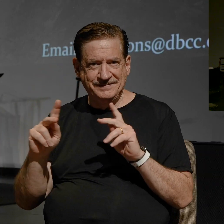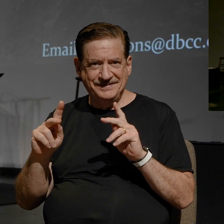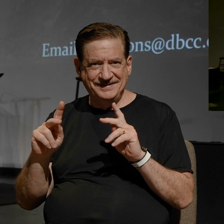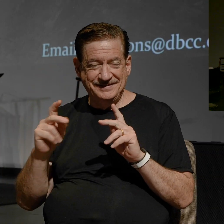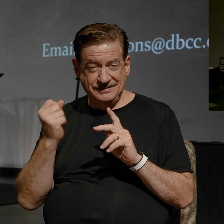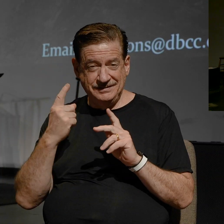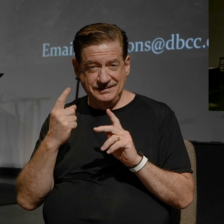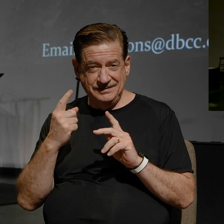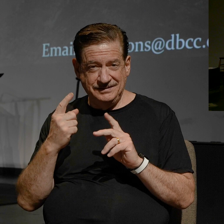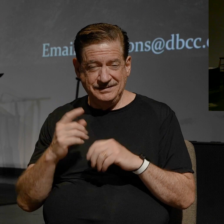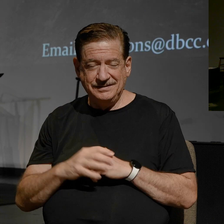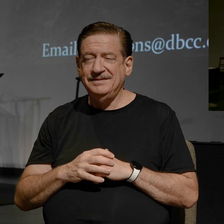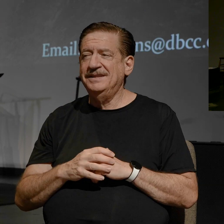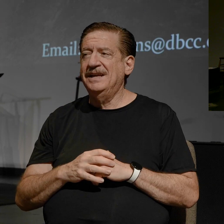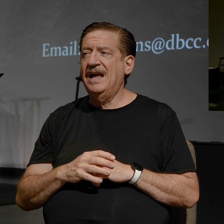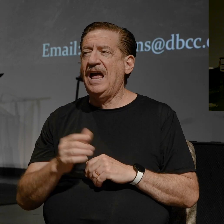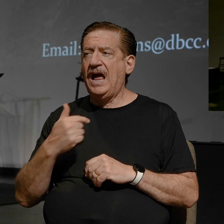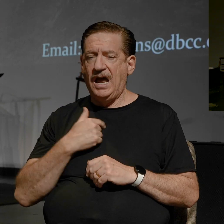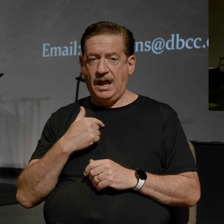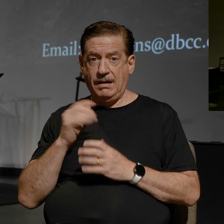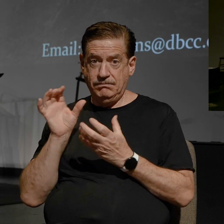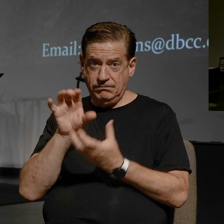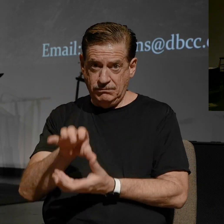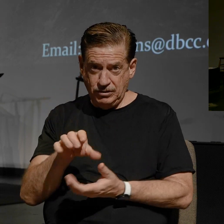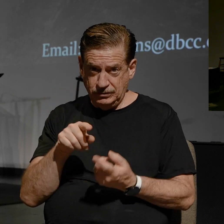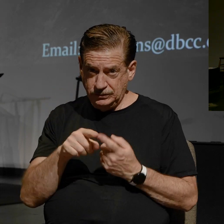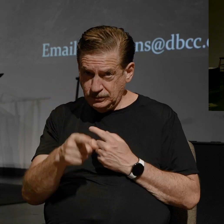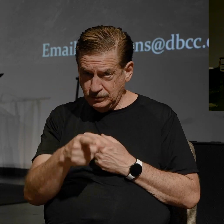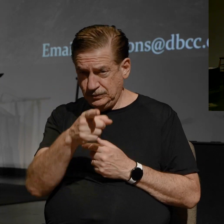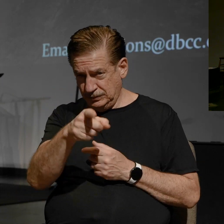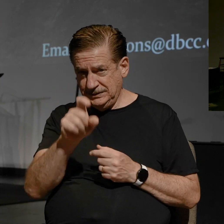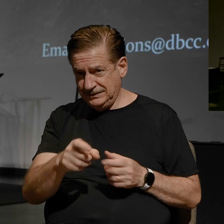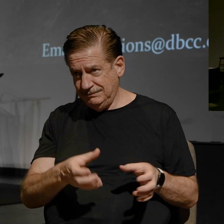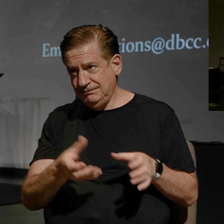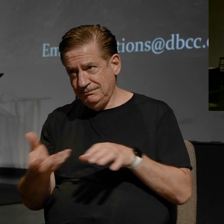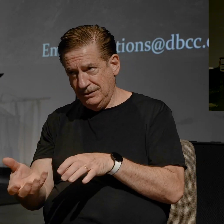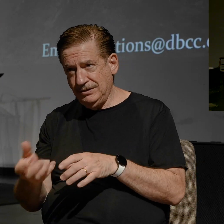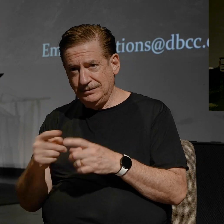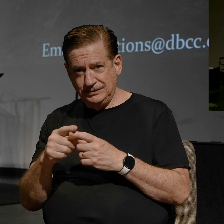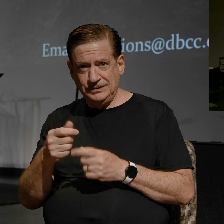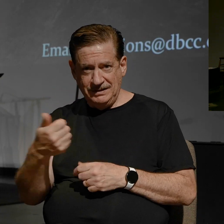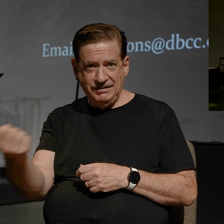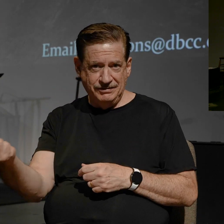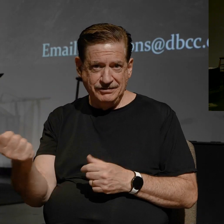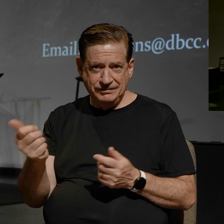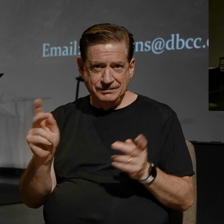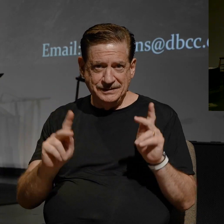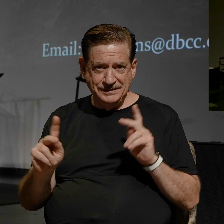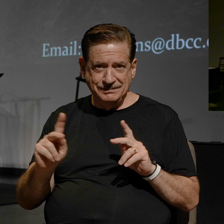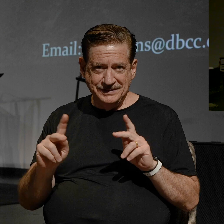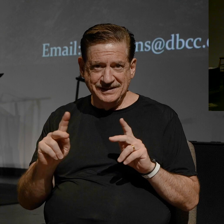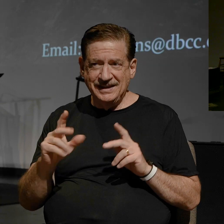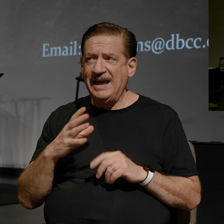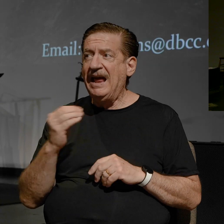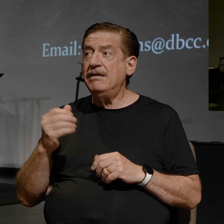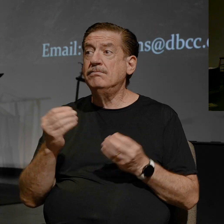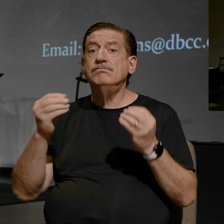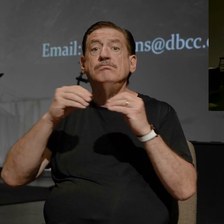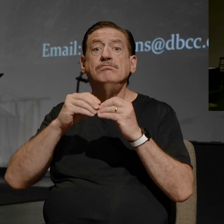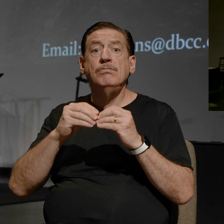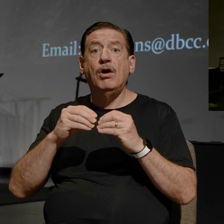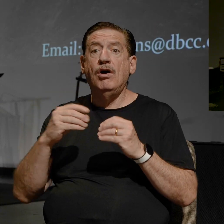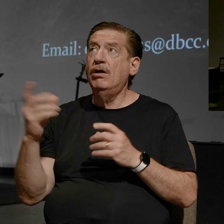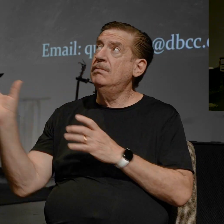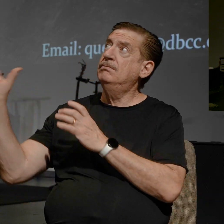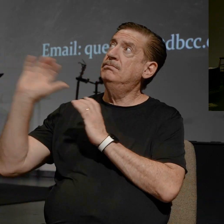been poured in. I've poured into you. You need to pour into others. And the more we get